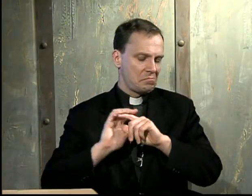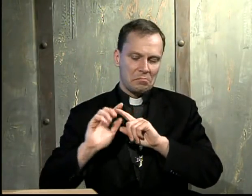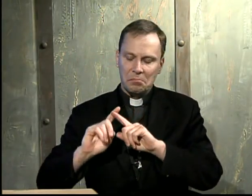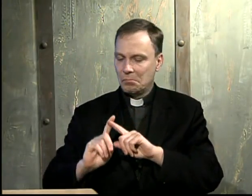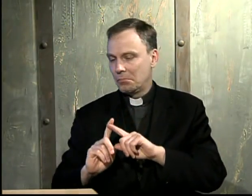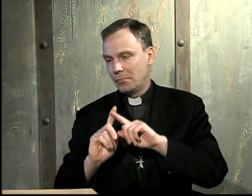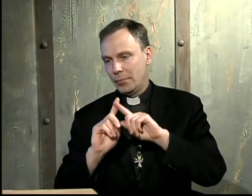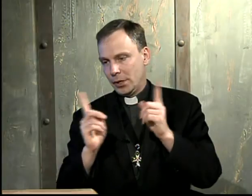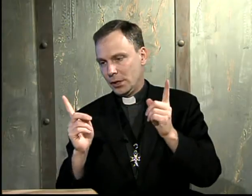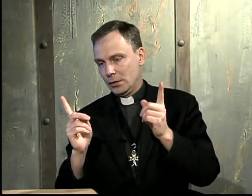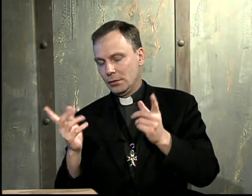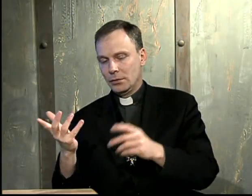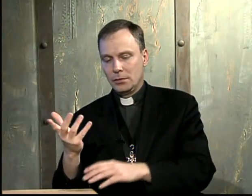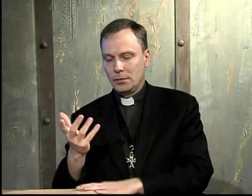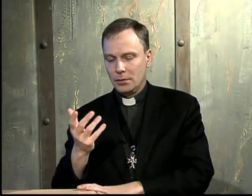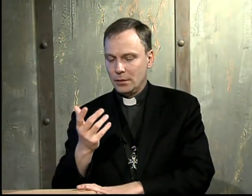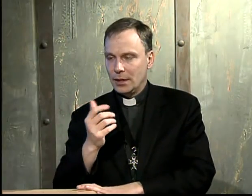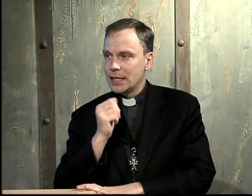people to marry.